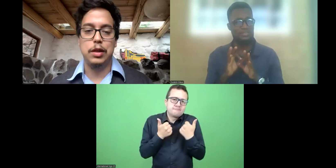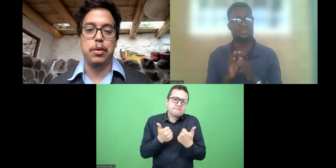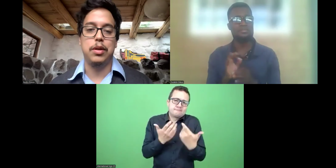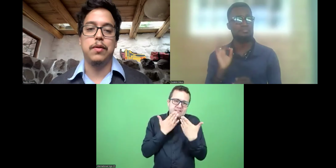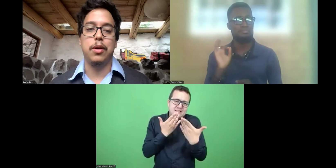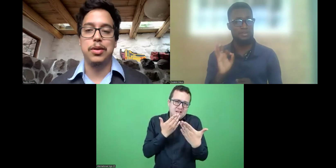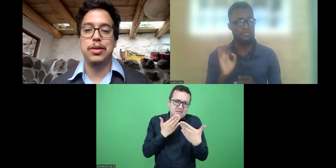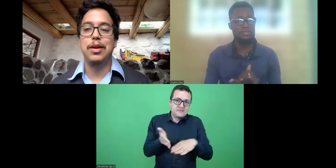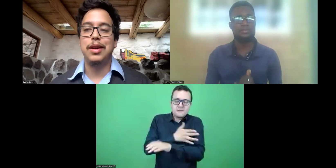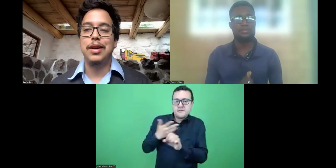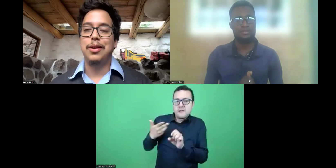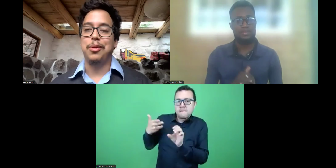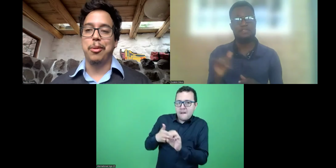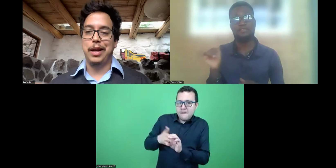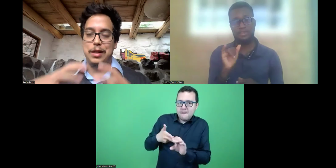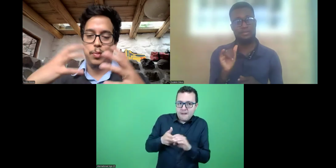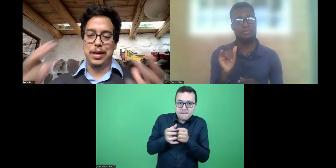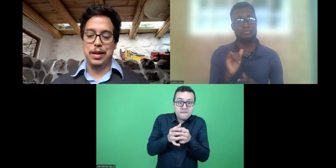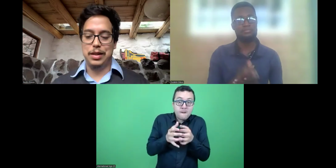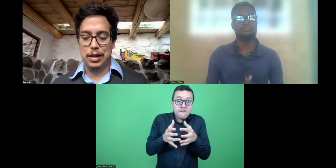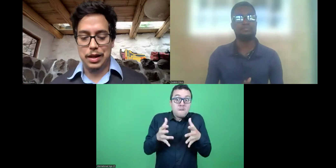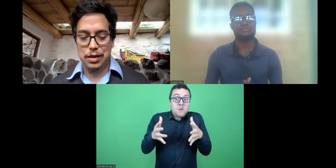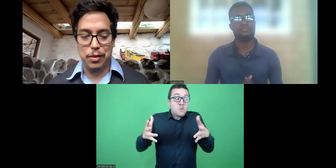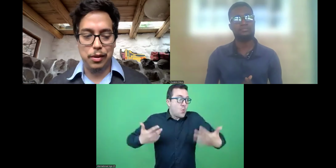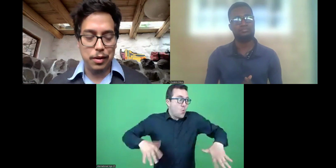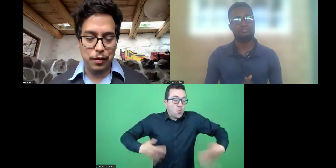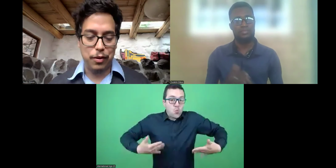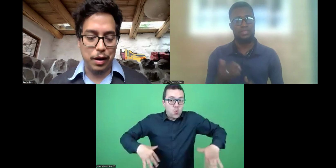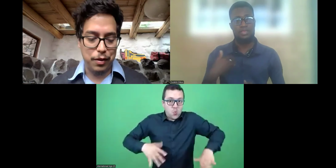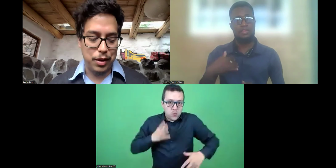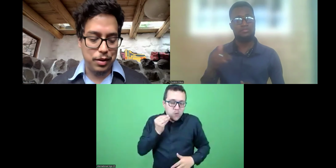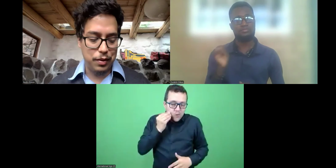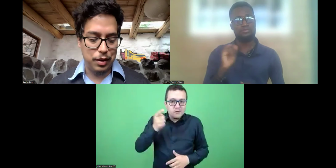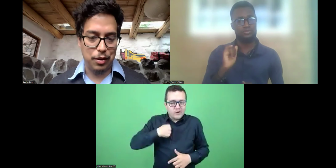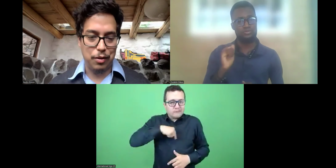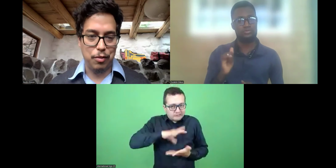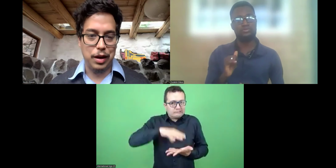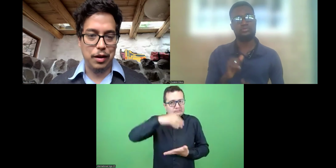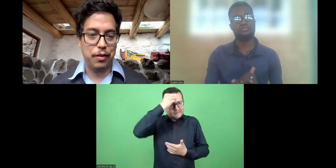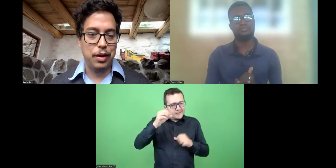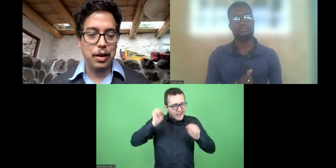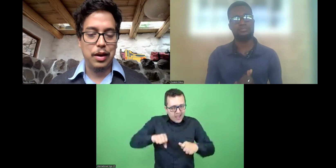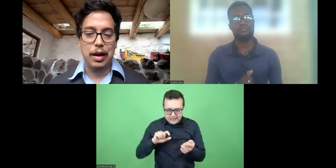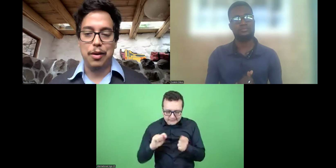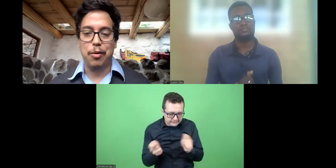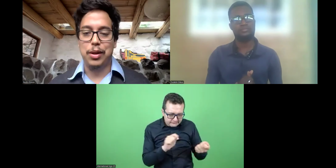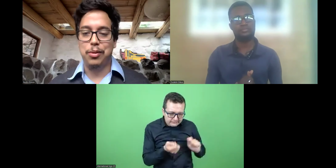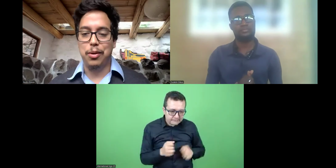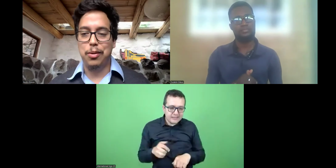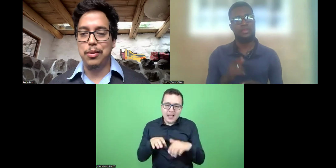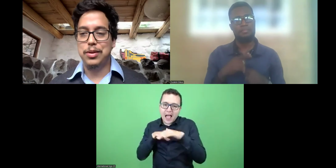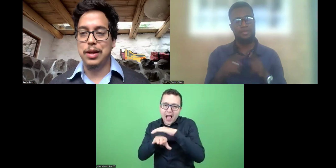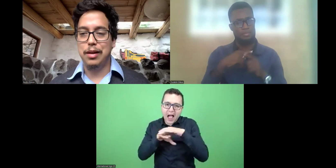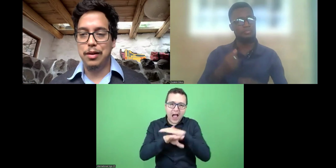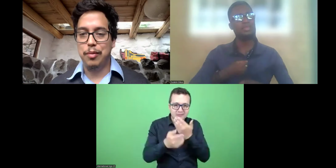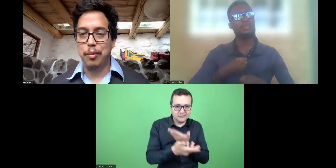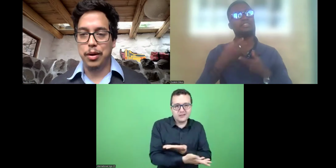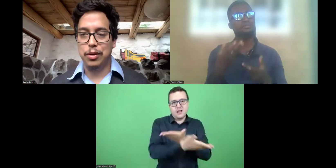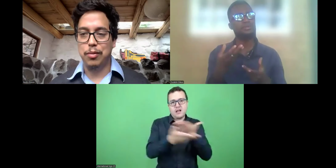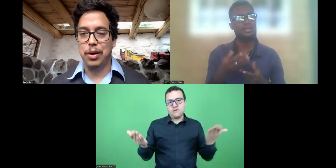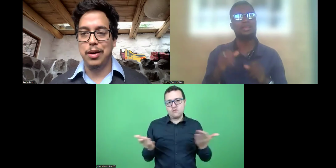learning experience for us to create a space that is accessible for everyone. We have a long way to go